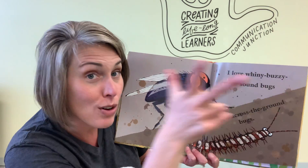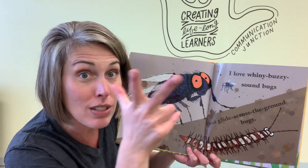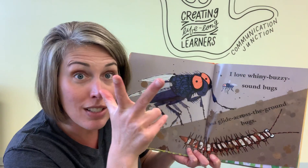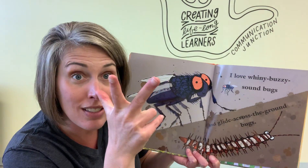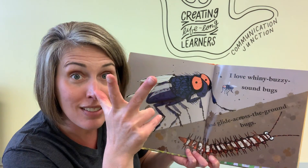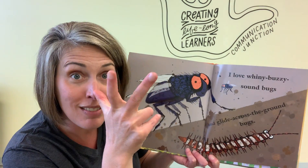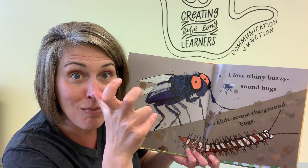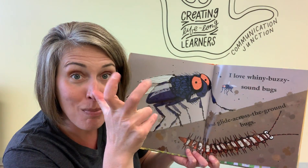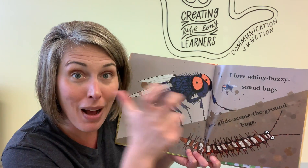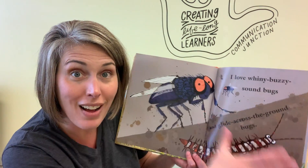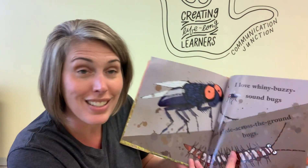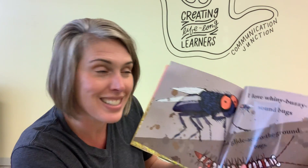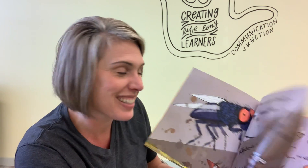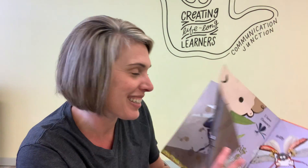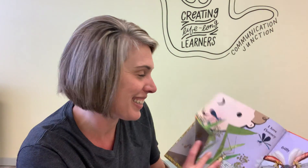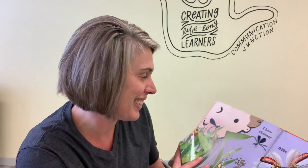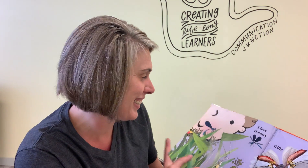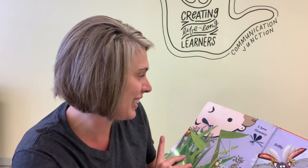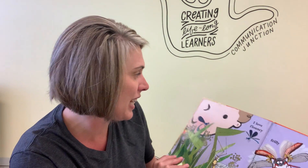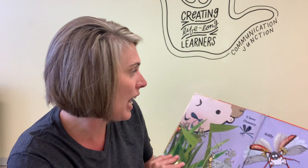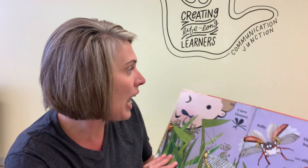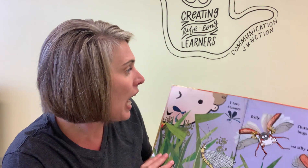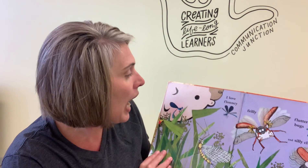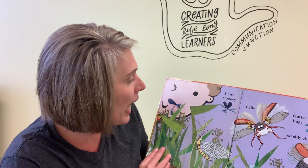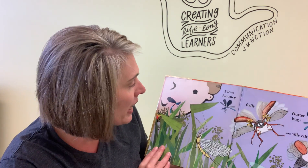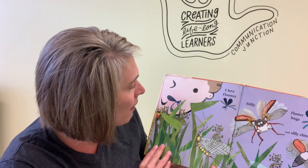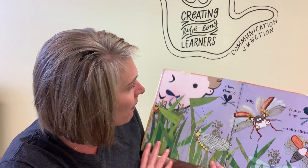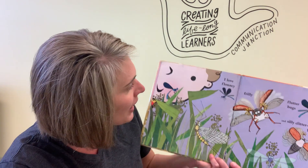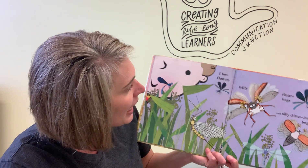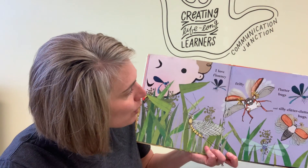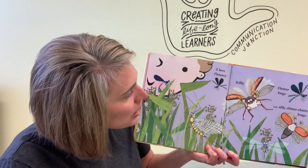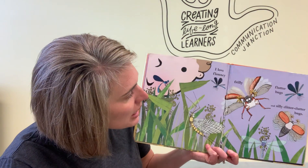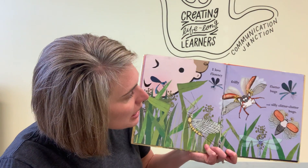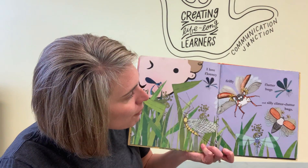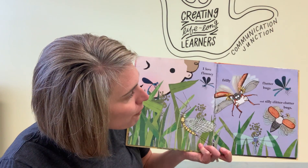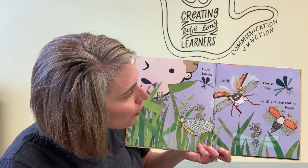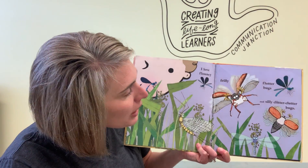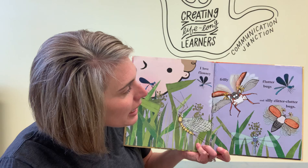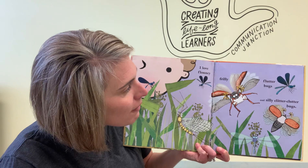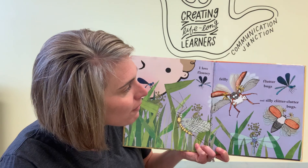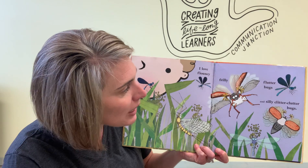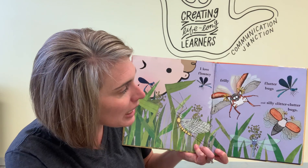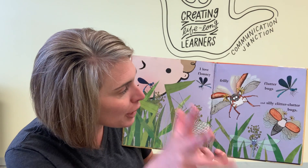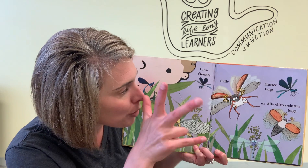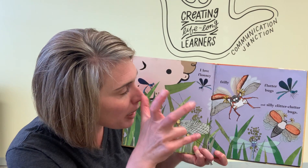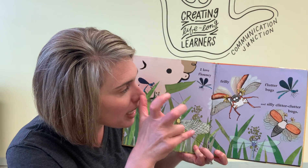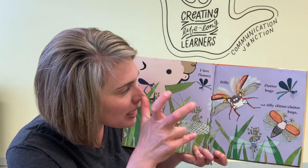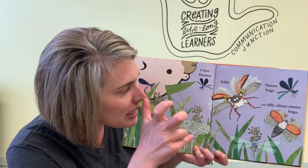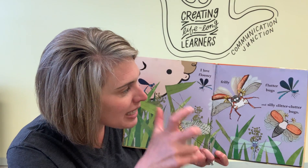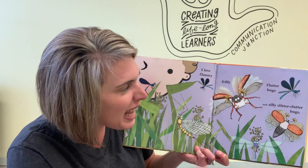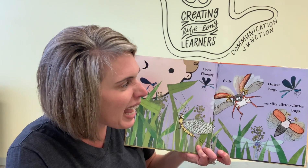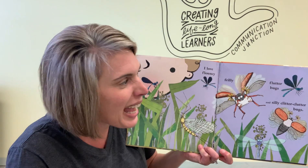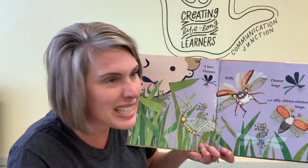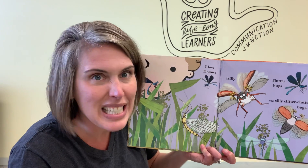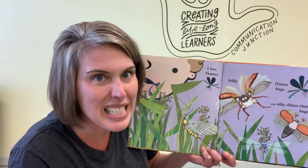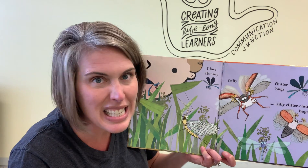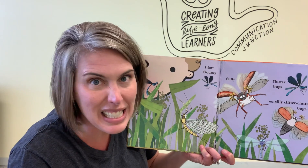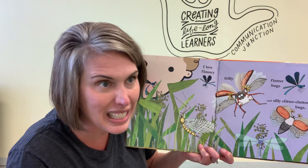ground bugs. I love flouncy, frilly flutter bugs and